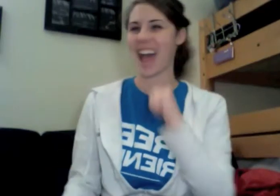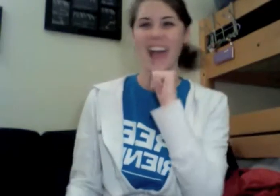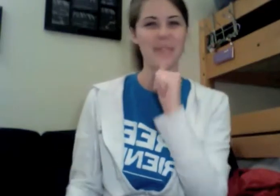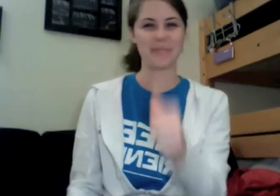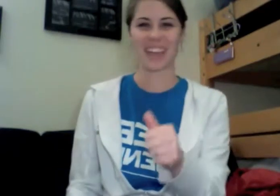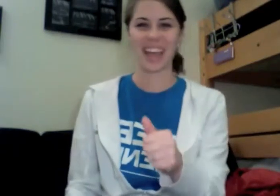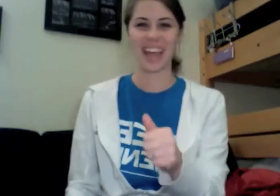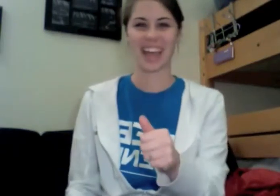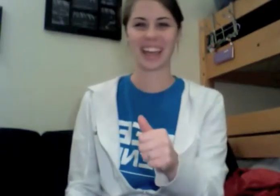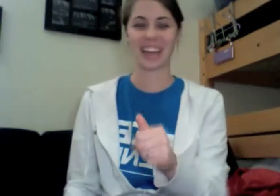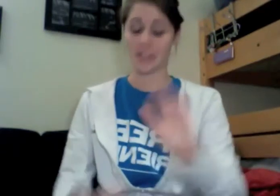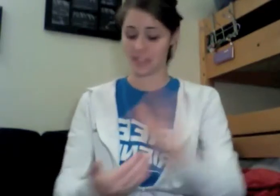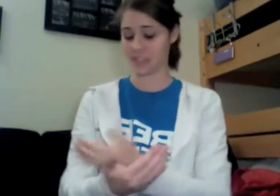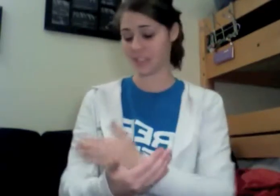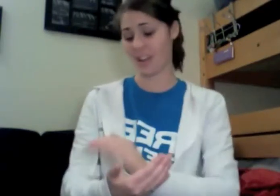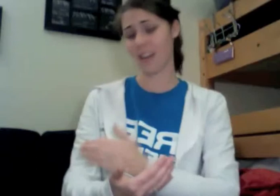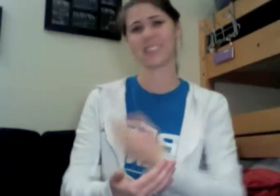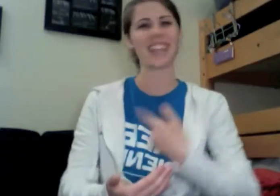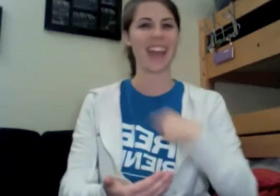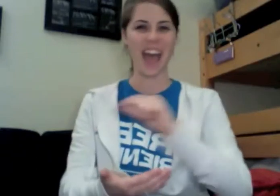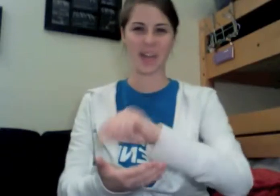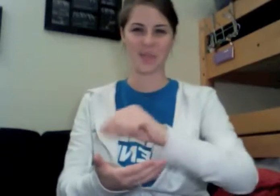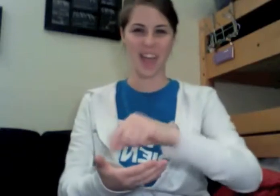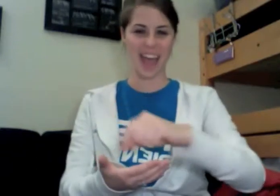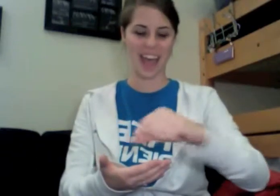I'm not the songs that I